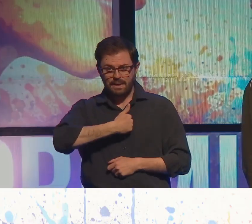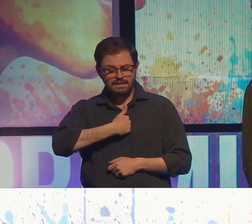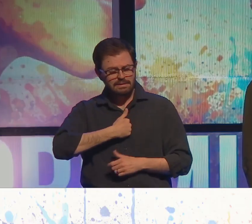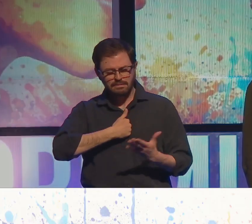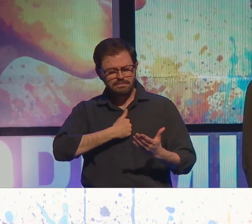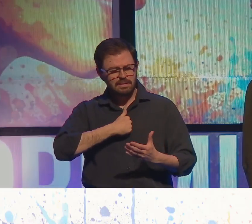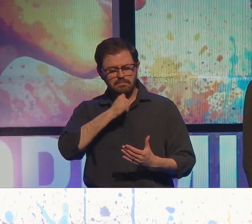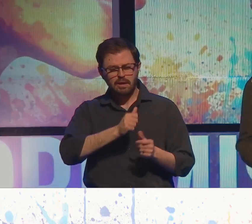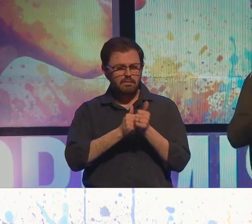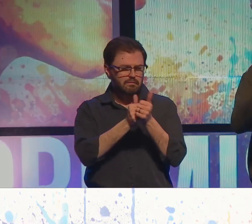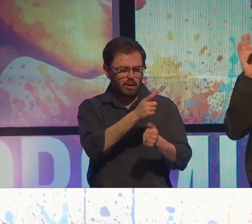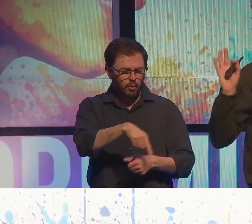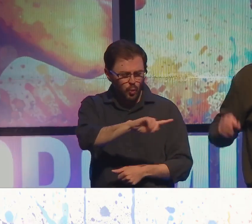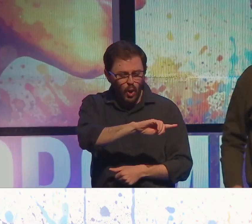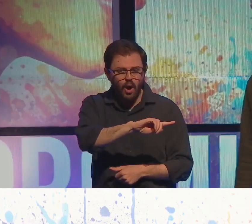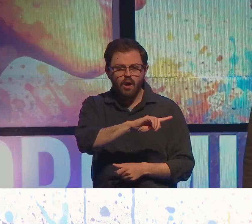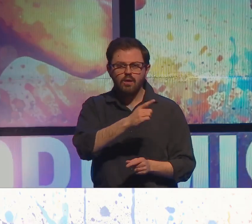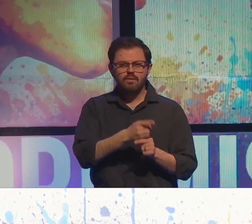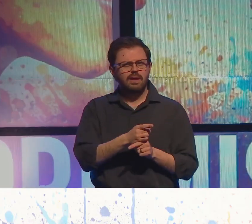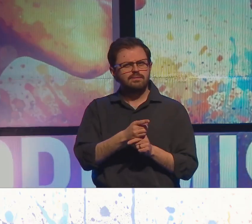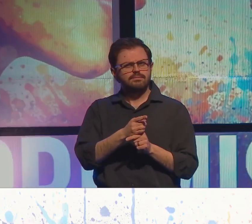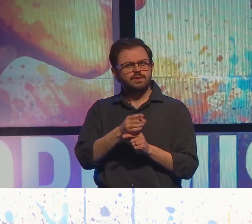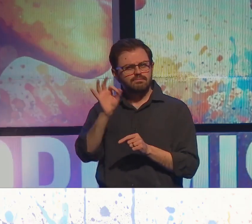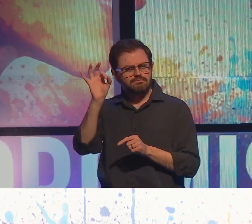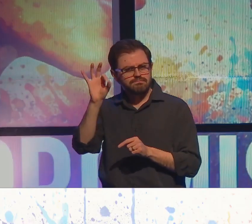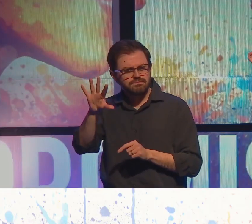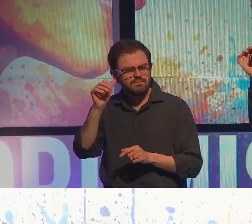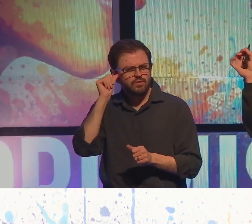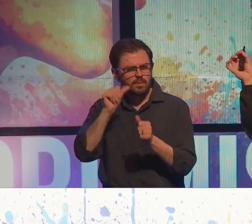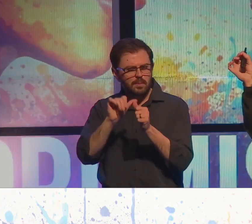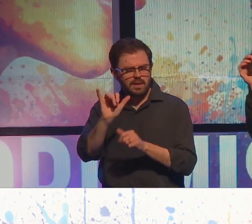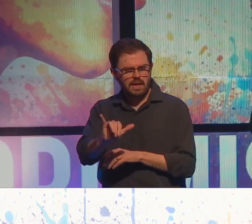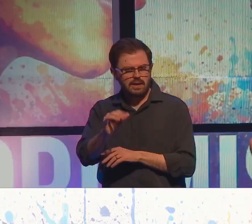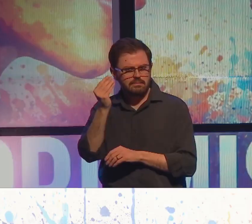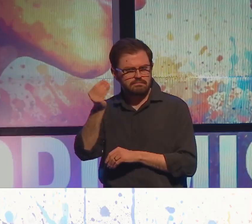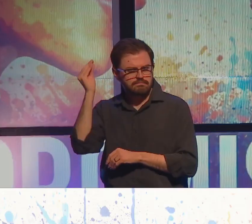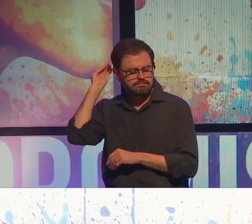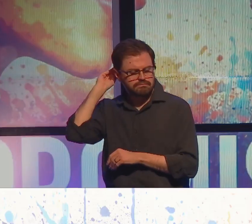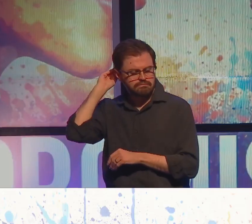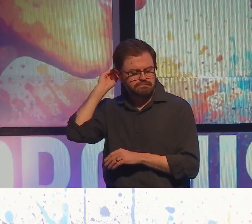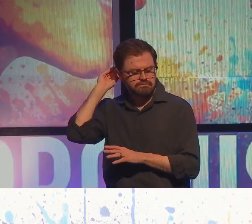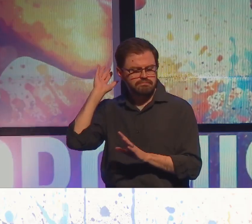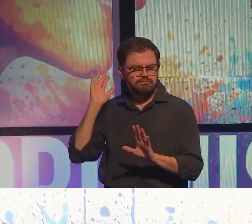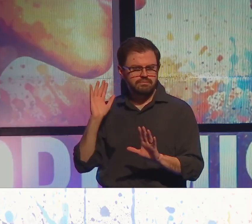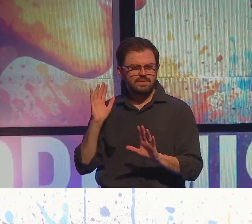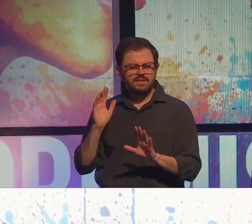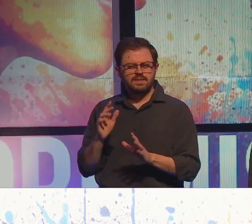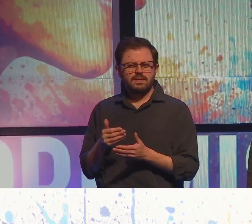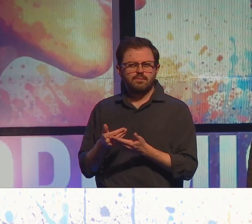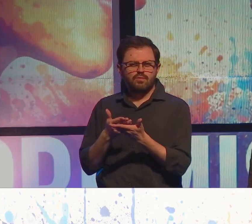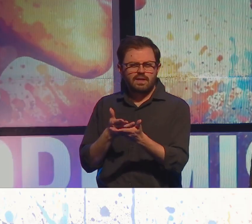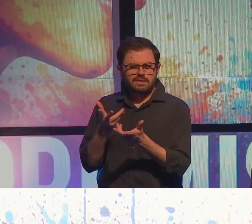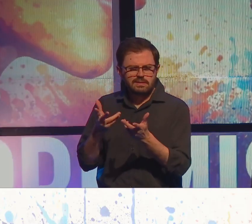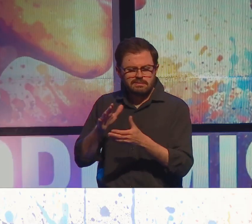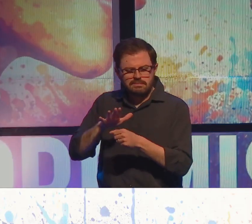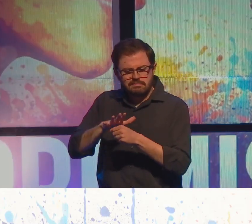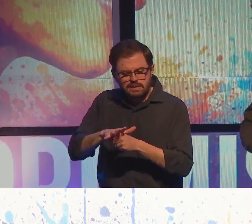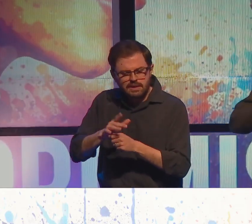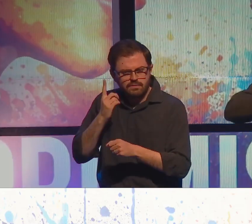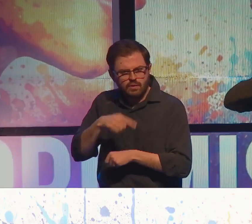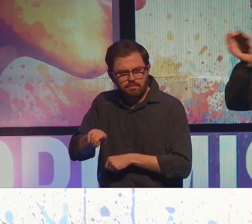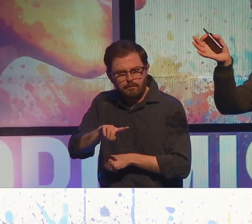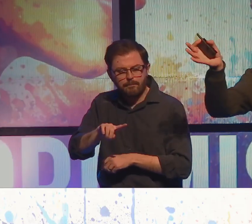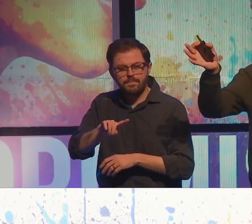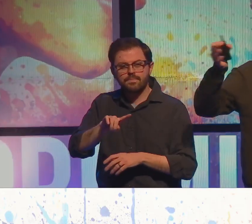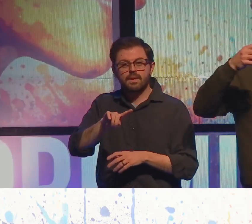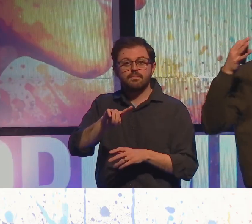it. All right, just hold that, okay? So I just want you to hold that in your heart for a second. A little tension. We'll get back to it. So, but he